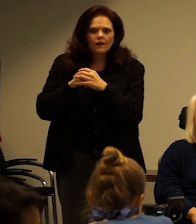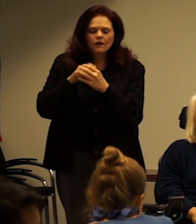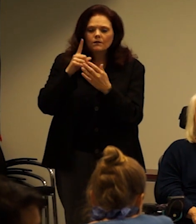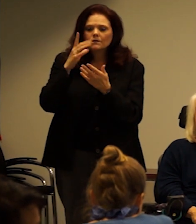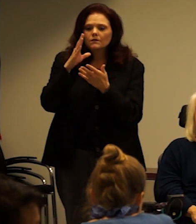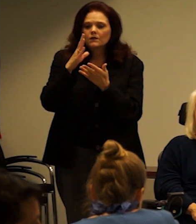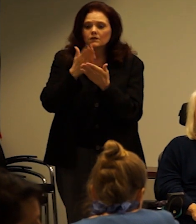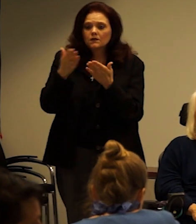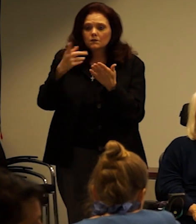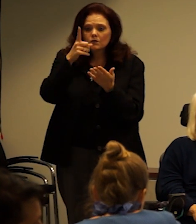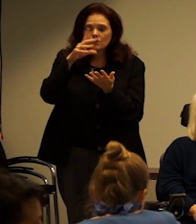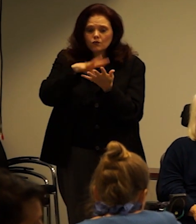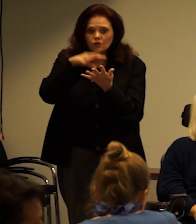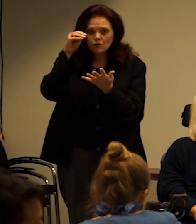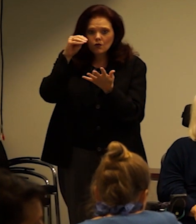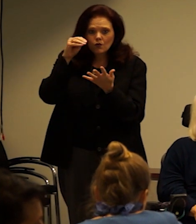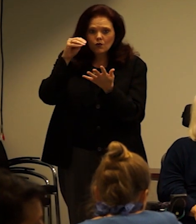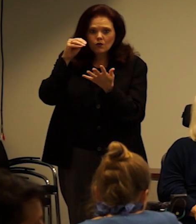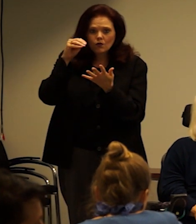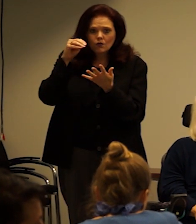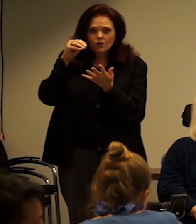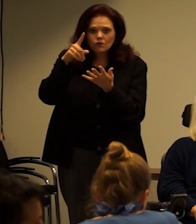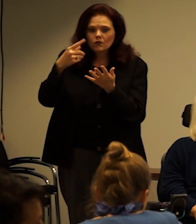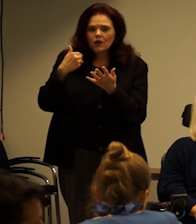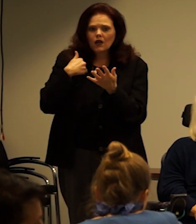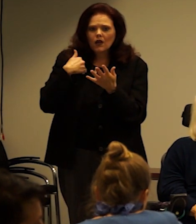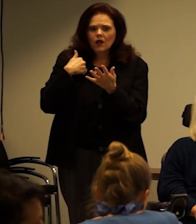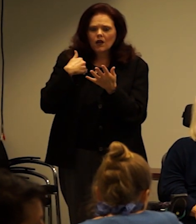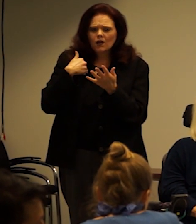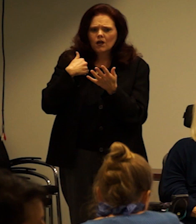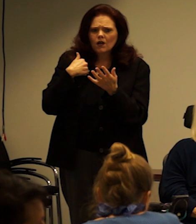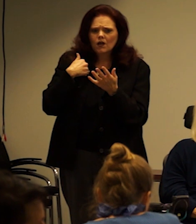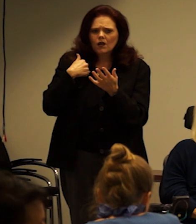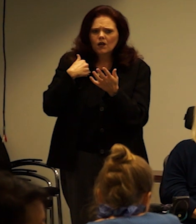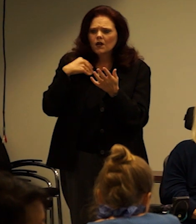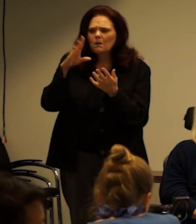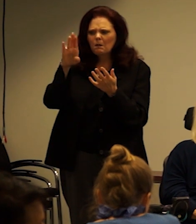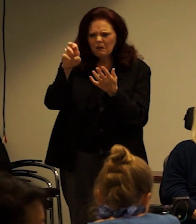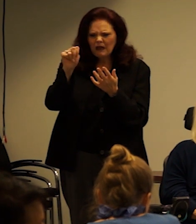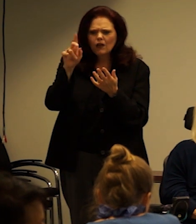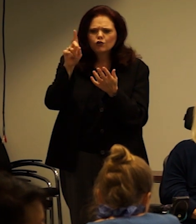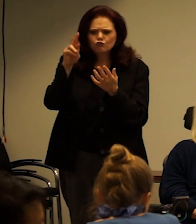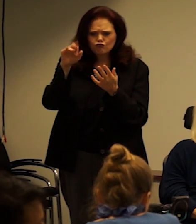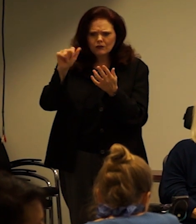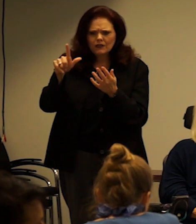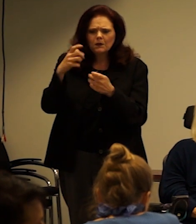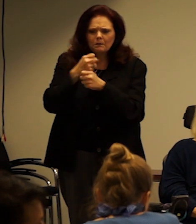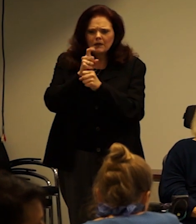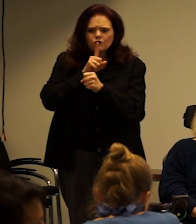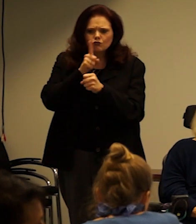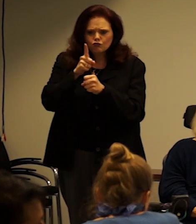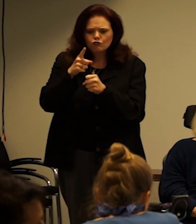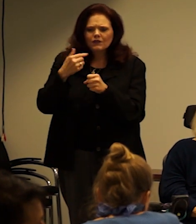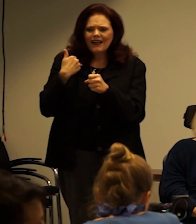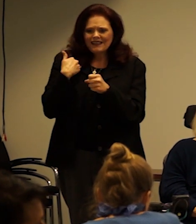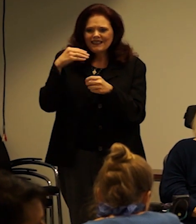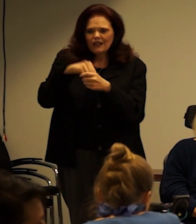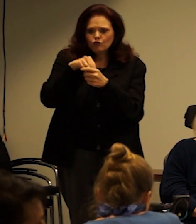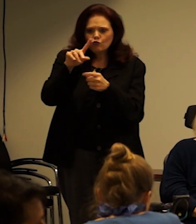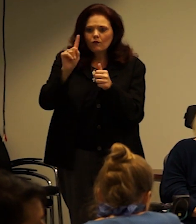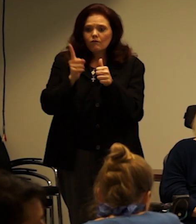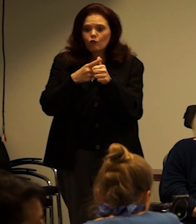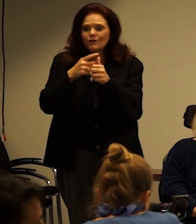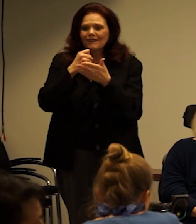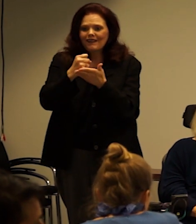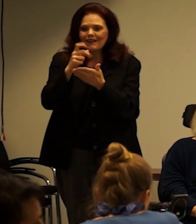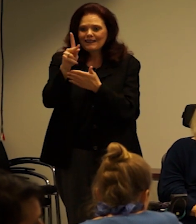Something that we learned was to have Benadryl. So make sure that first aid kit has Benadryl. You can save yourself a lot of money, and also